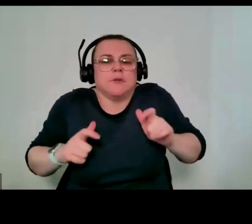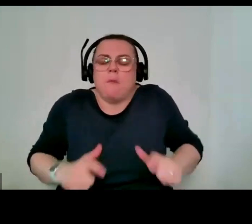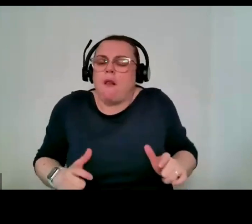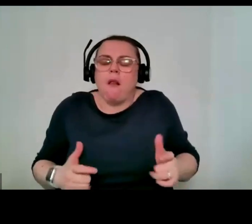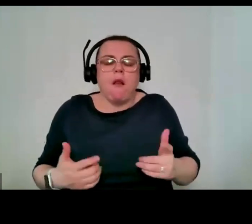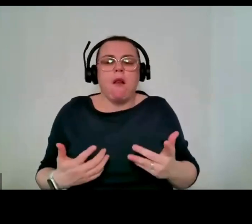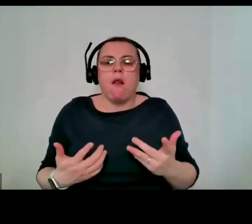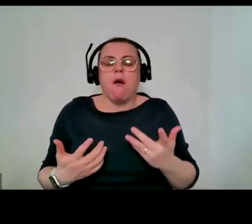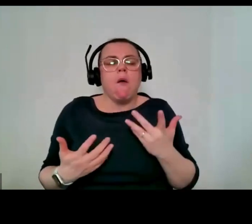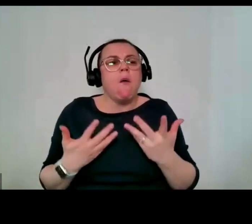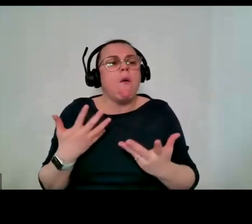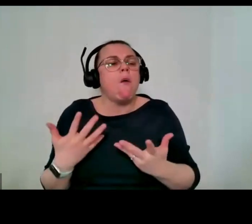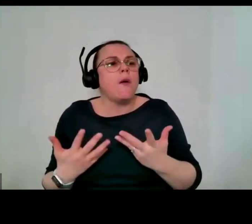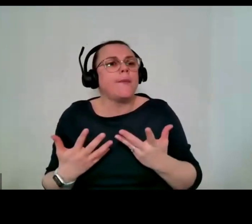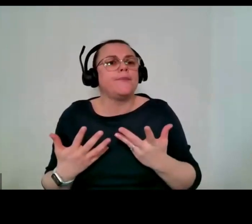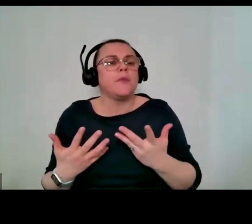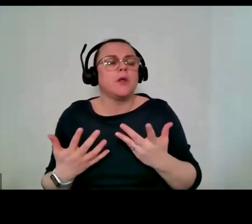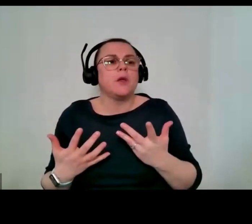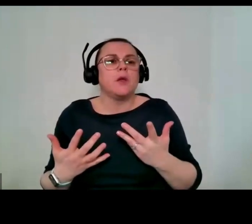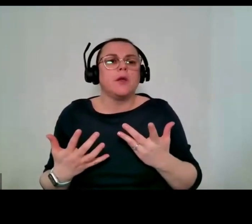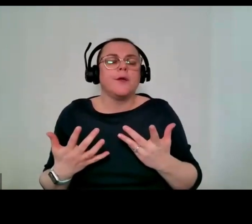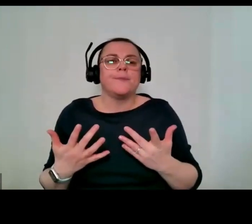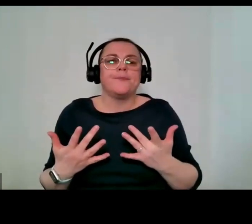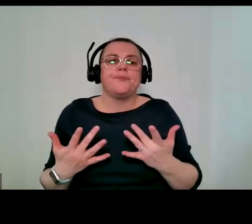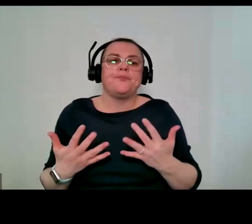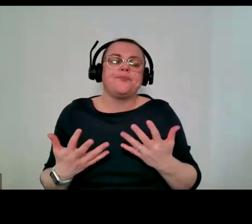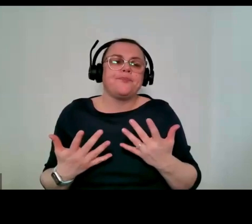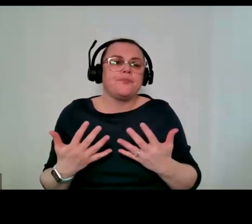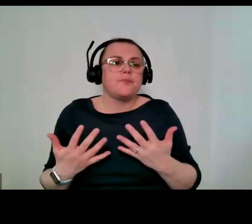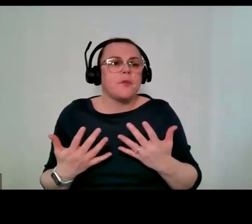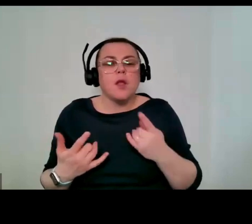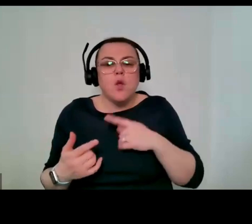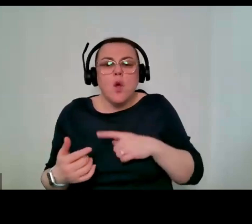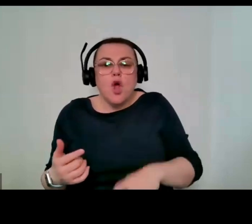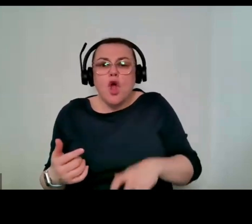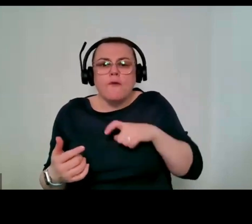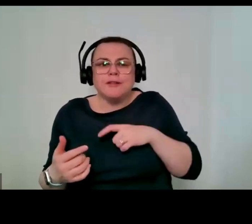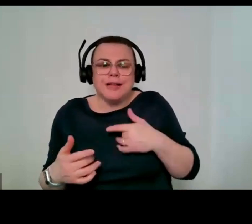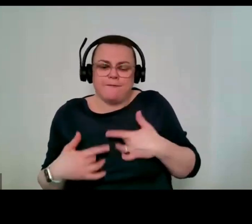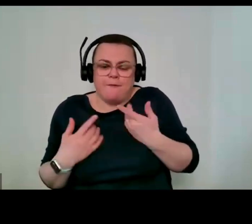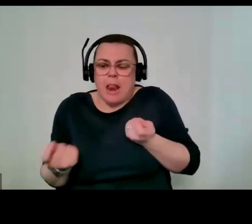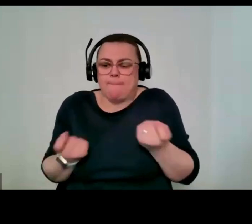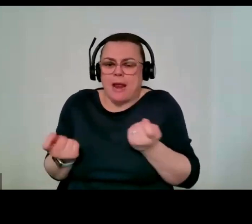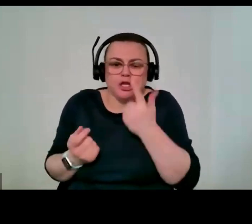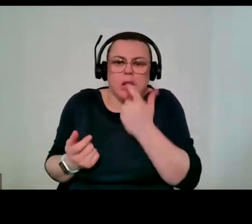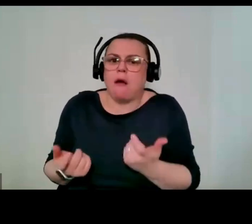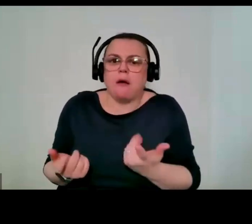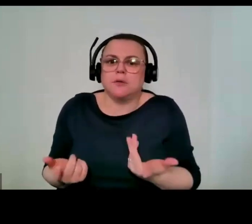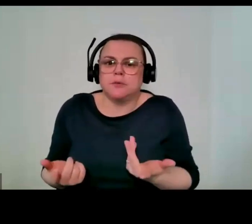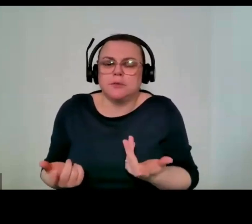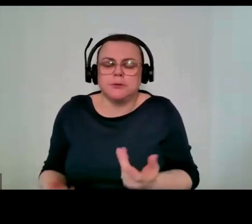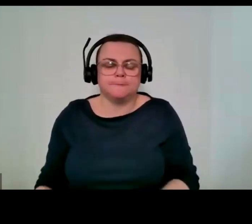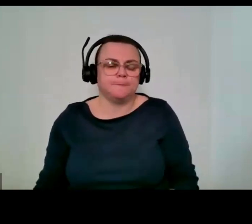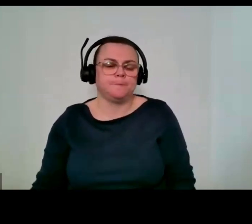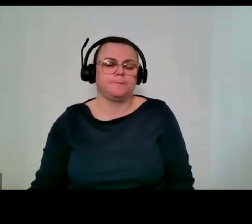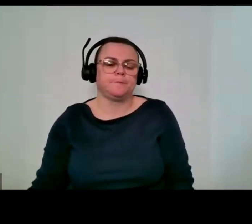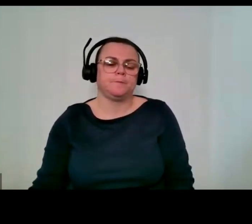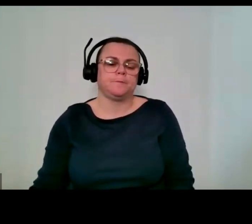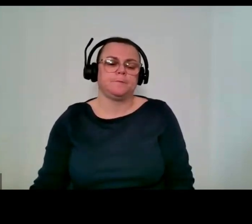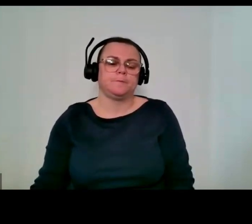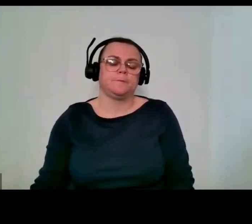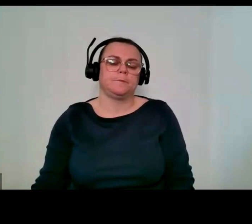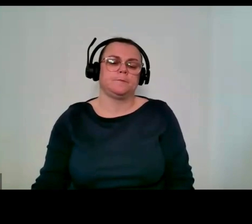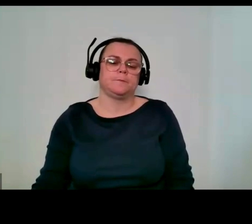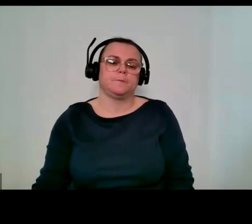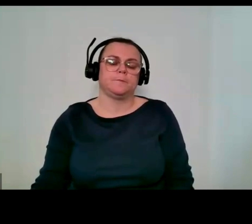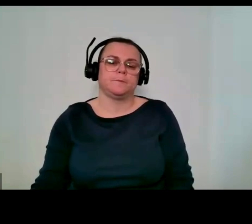or don't feel confident to manage someone with a hearing loss. So in